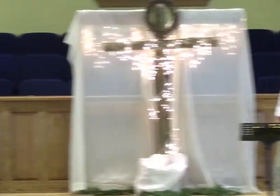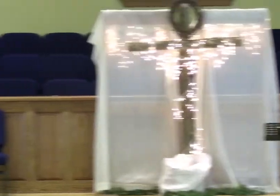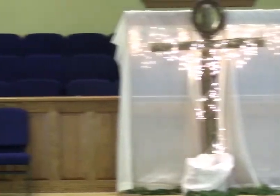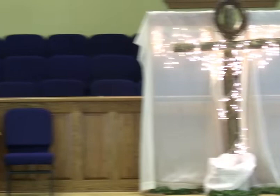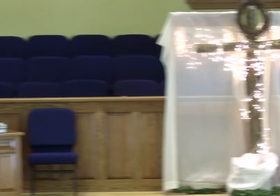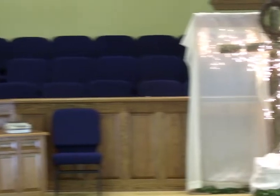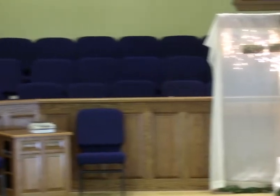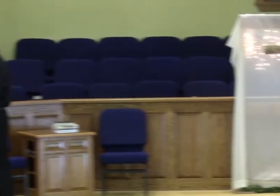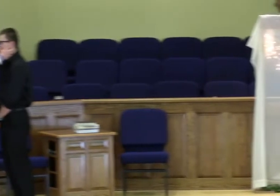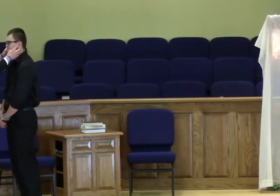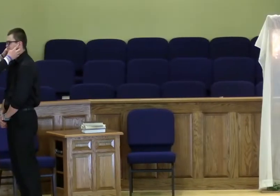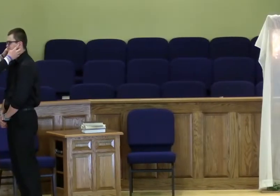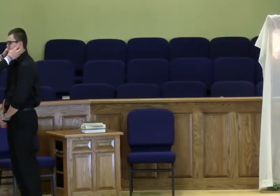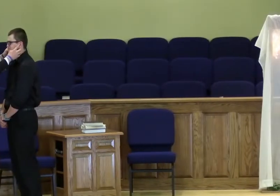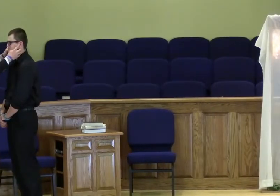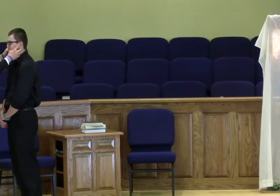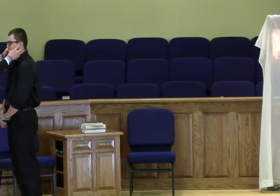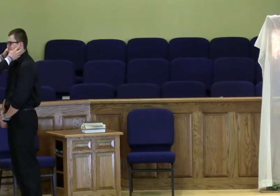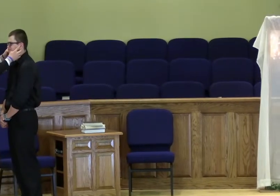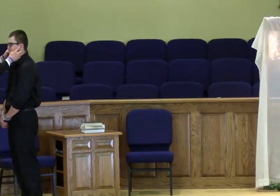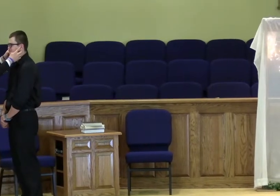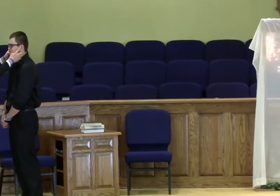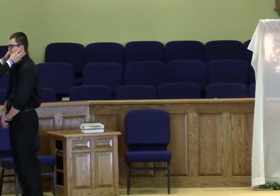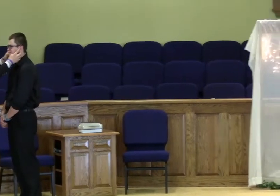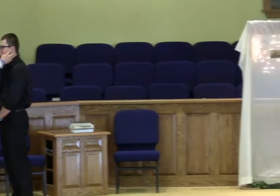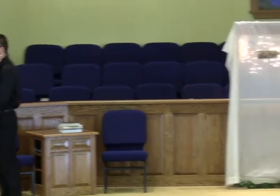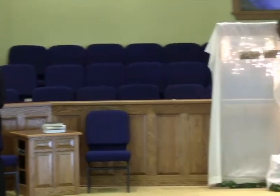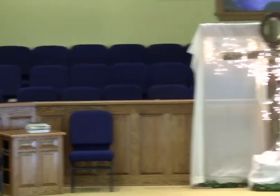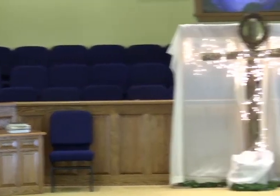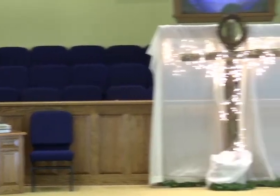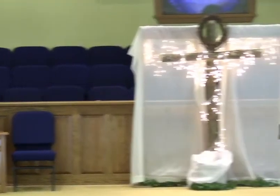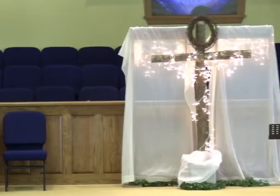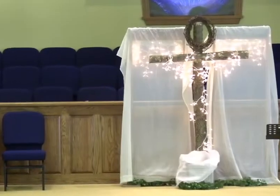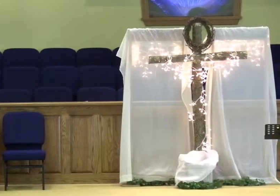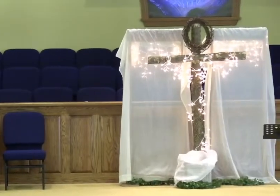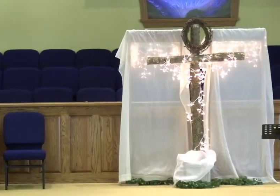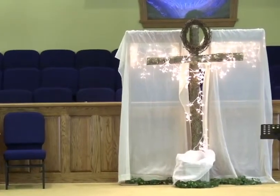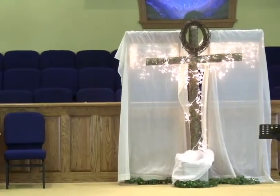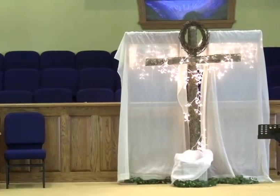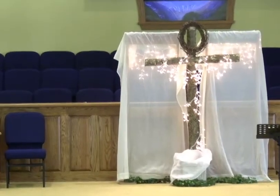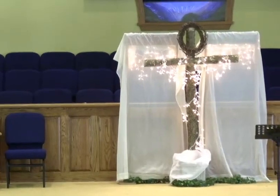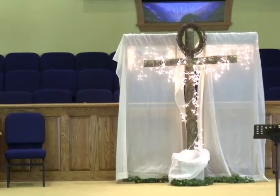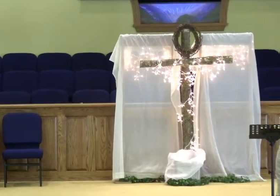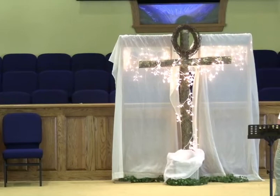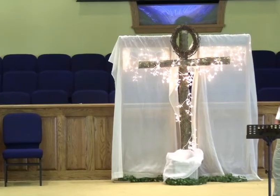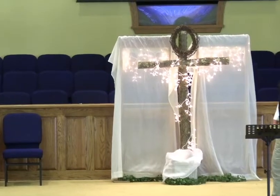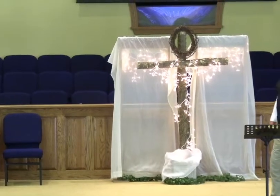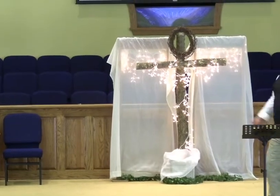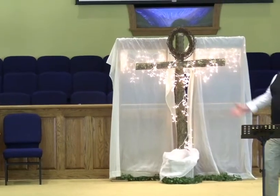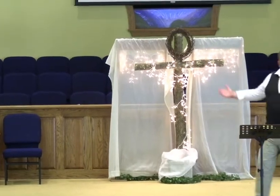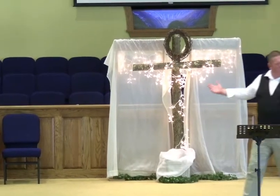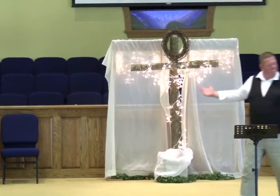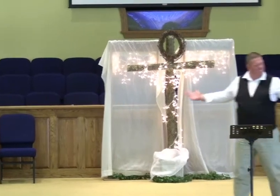ears. And then he spits. And then he touches his tongue.